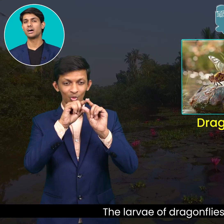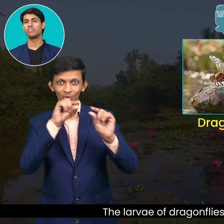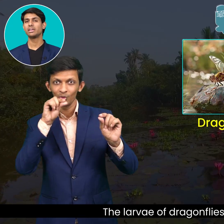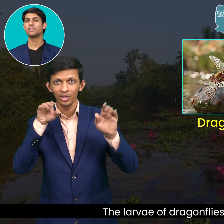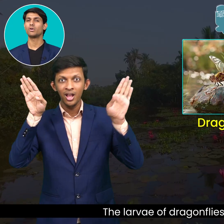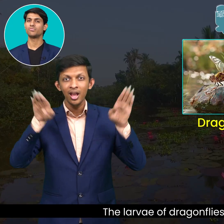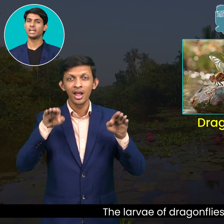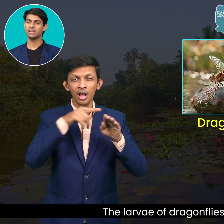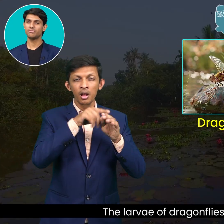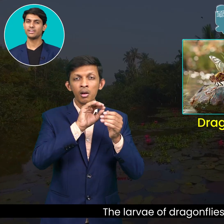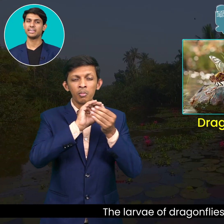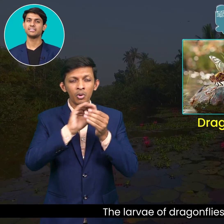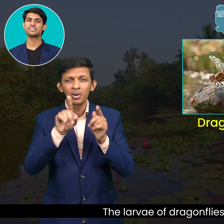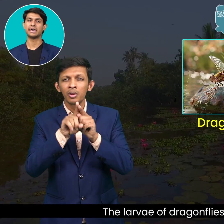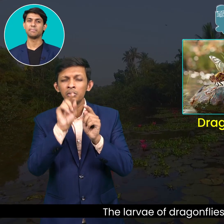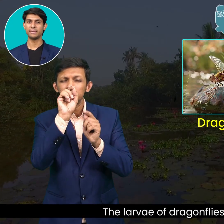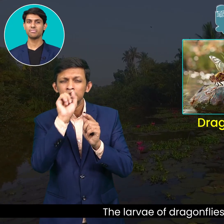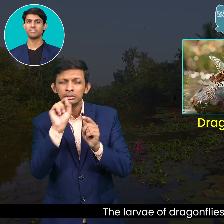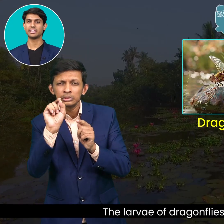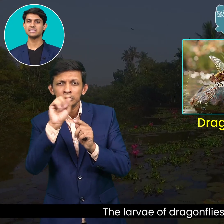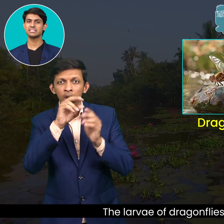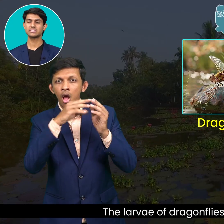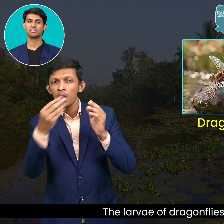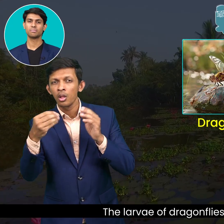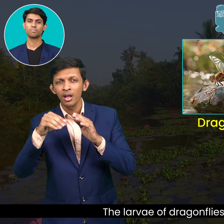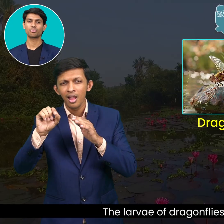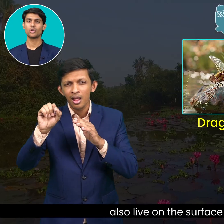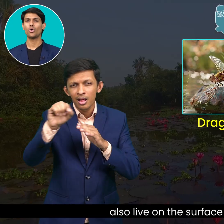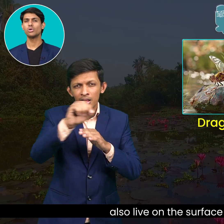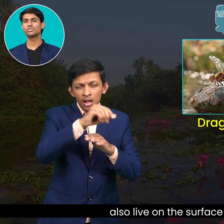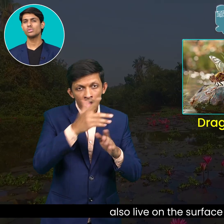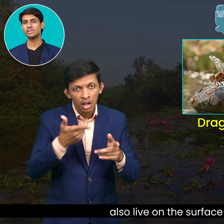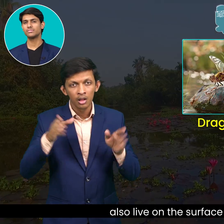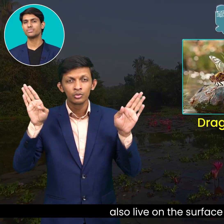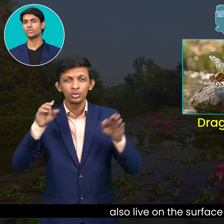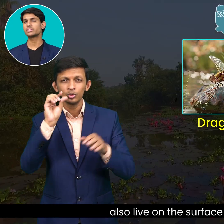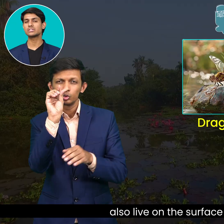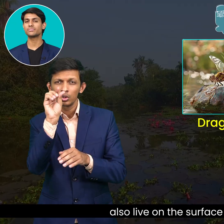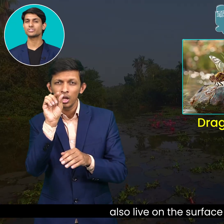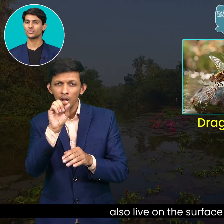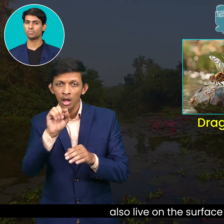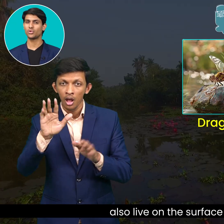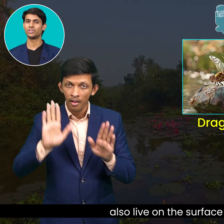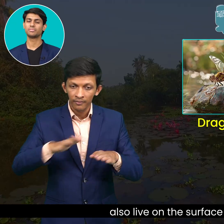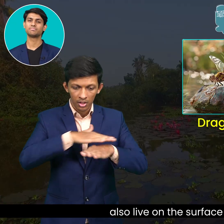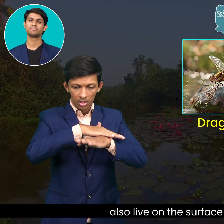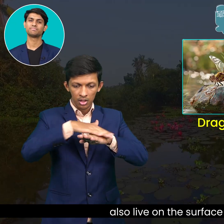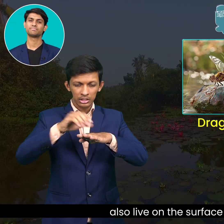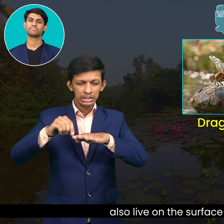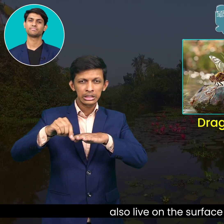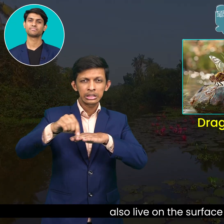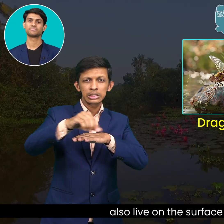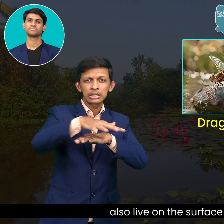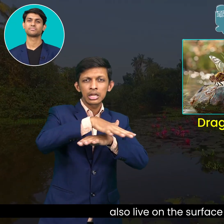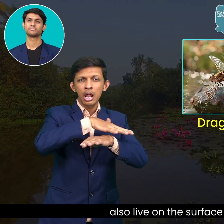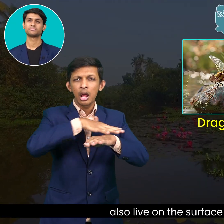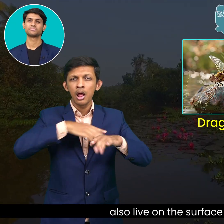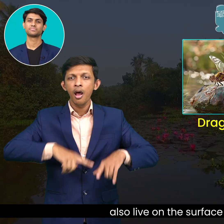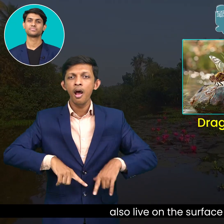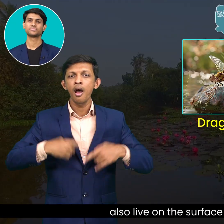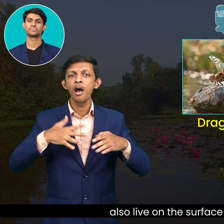The larvae of dragonflies and mayflies also live on the surface of the pond.